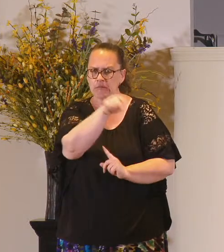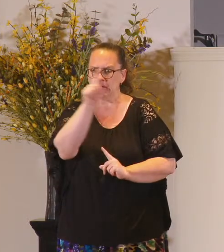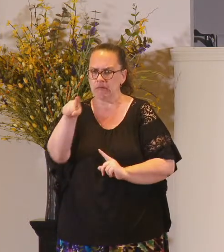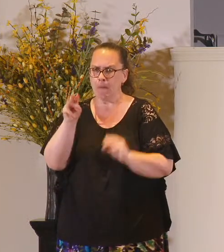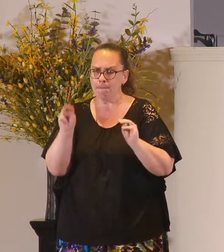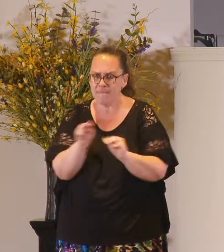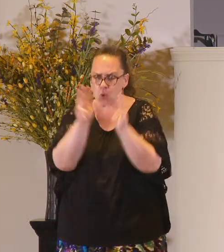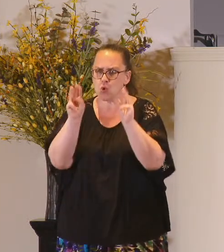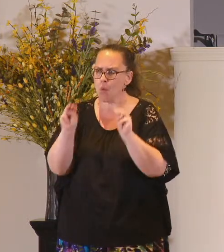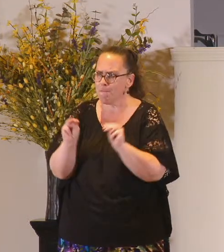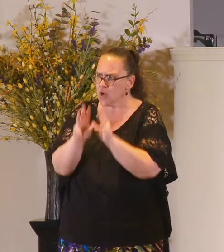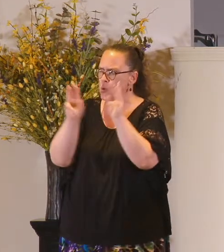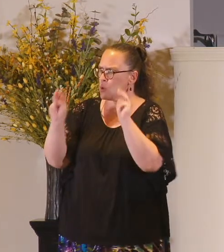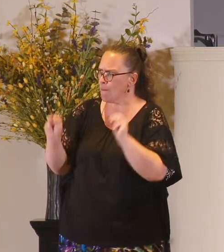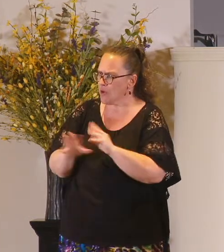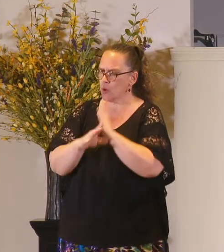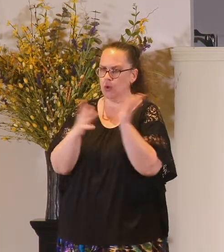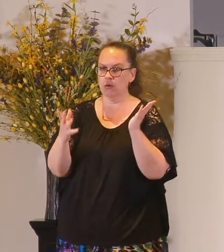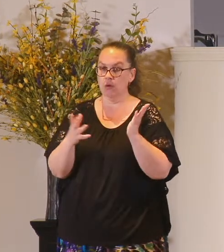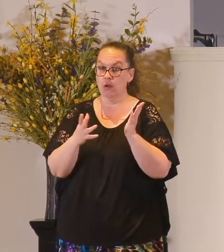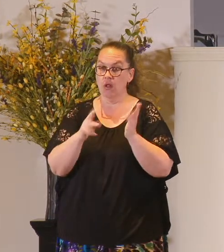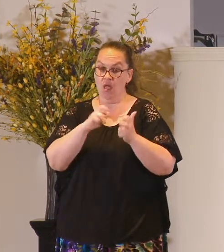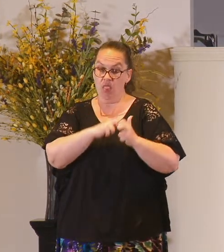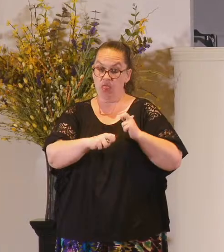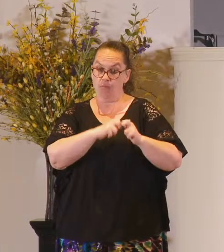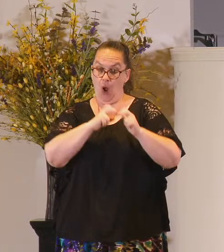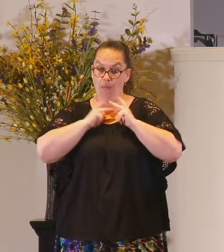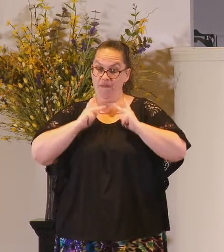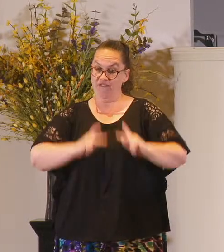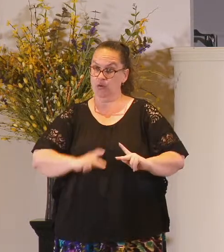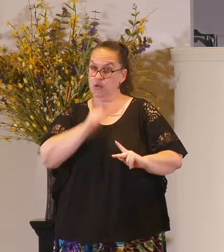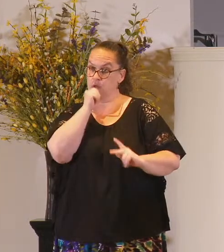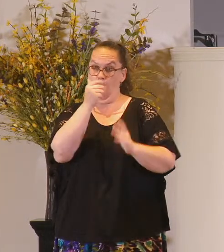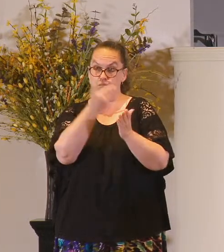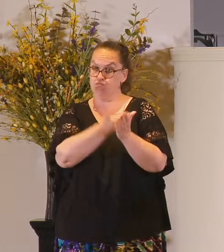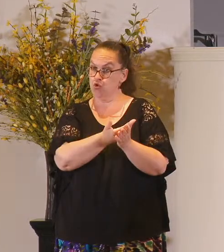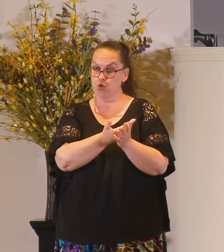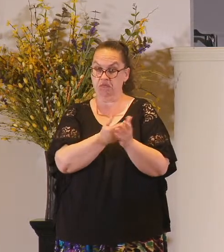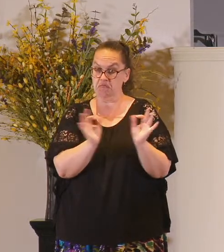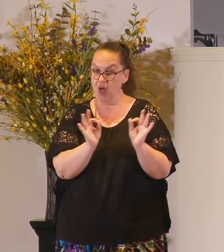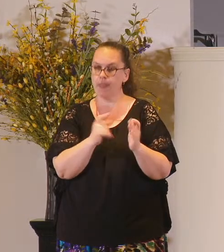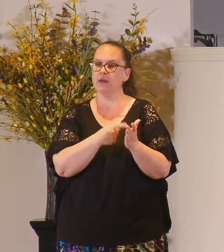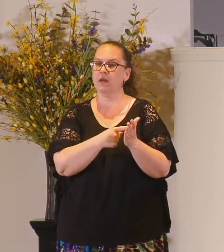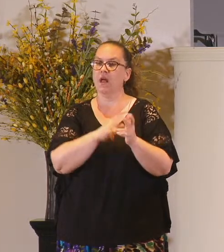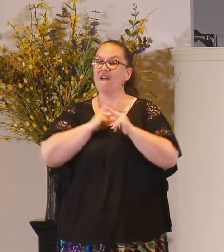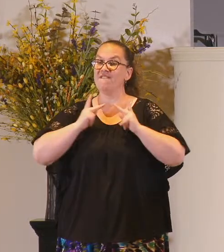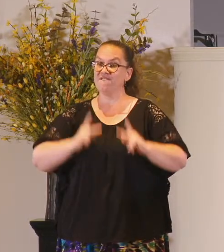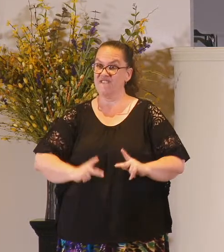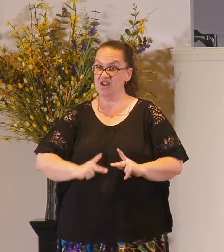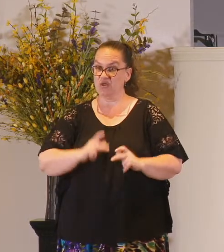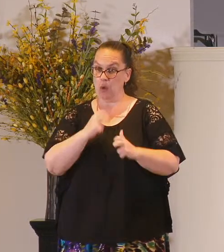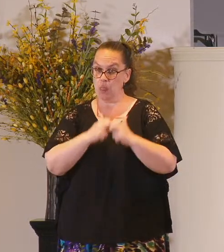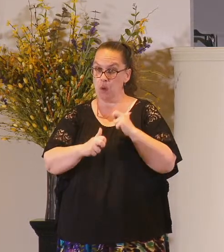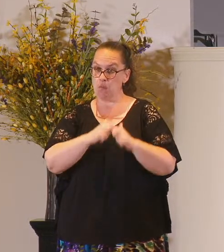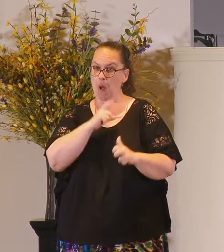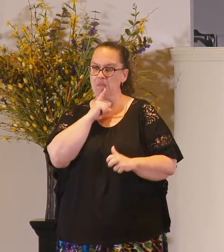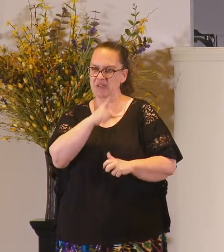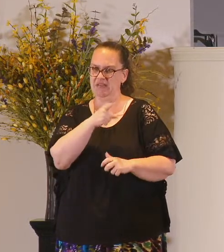You see, the problem for the Pharisees is not a lack of signs. Their problem is corruption and